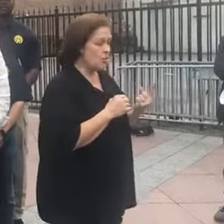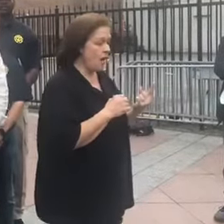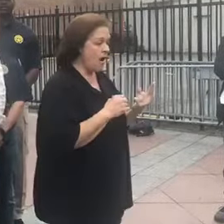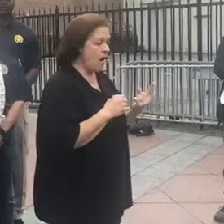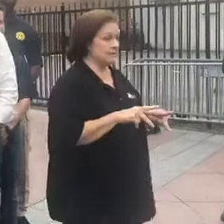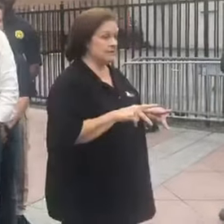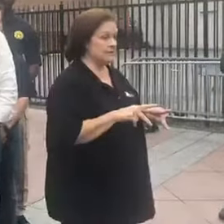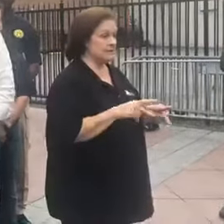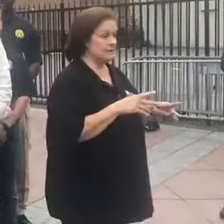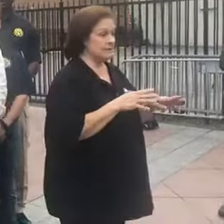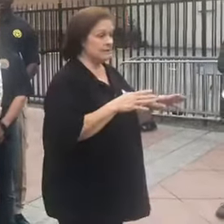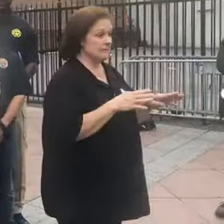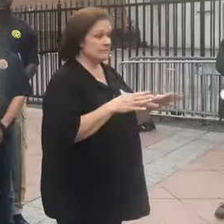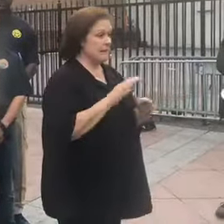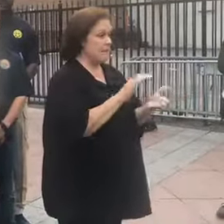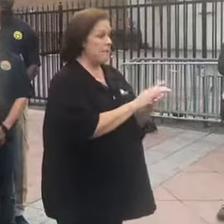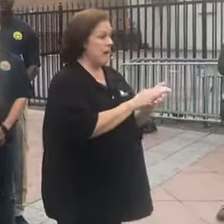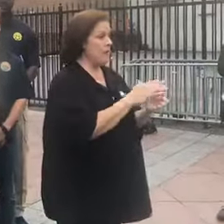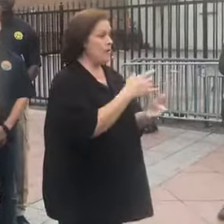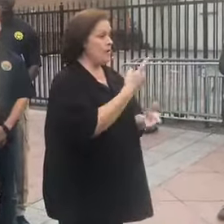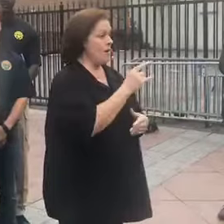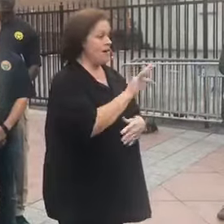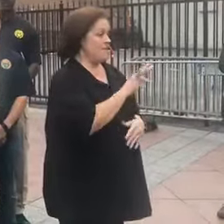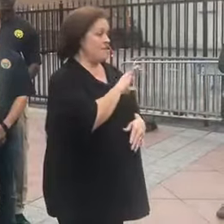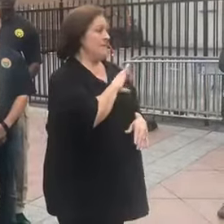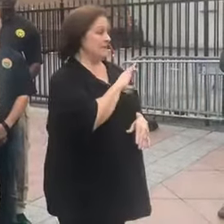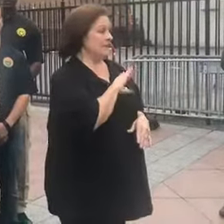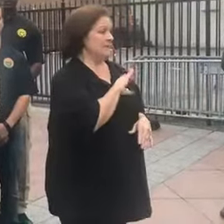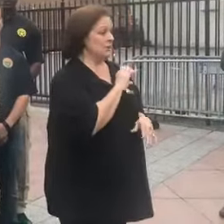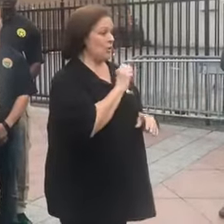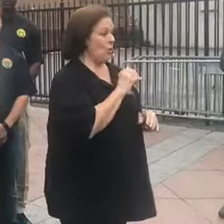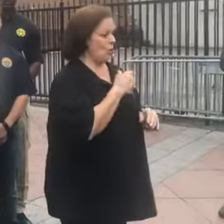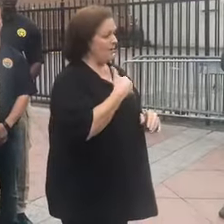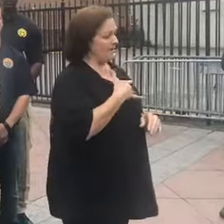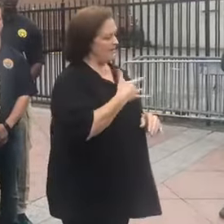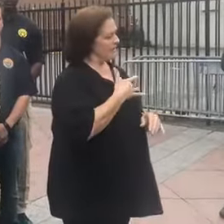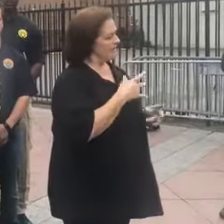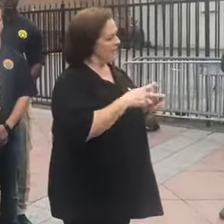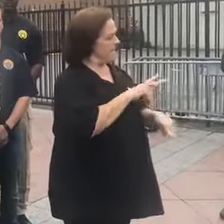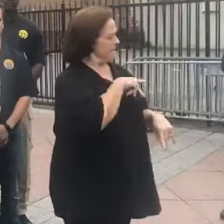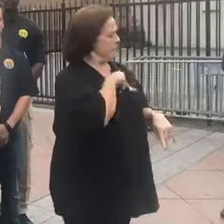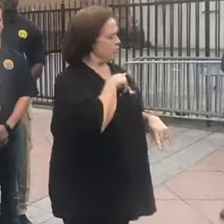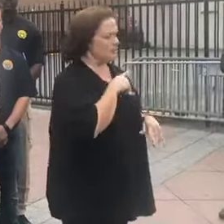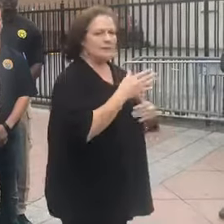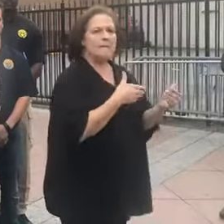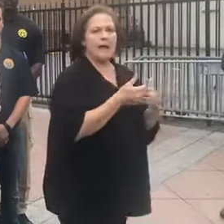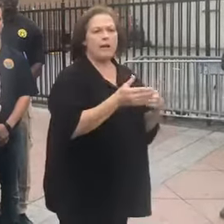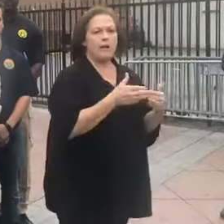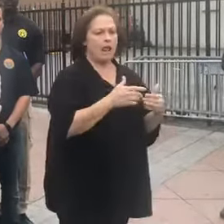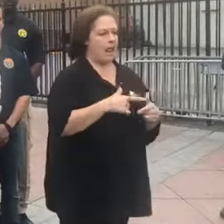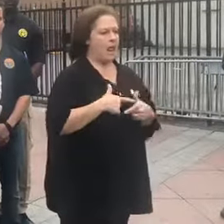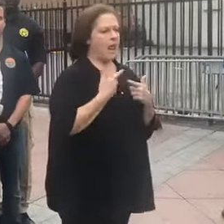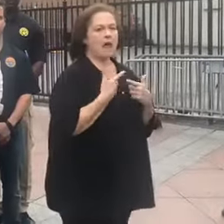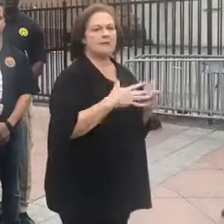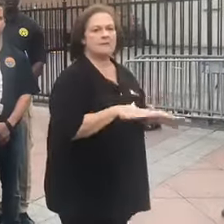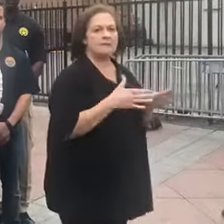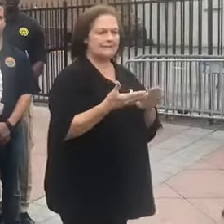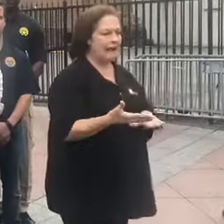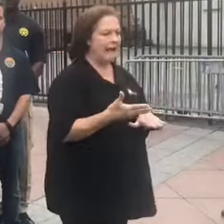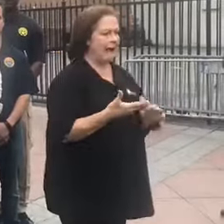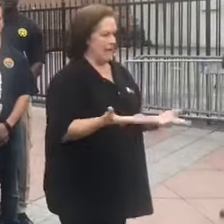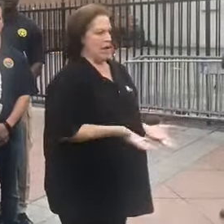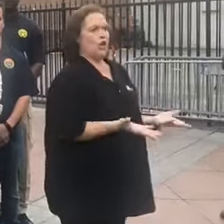personal. City of New Orleans, and not only that, we have had lives lost right here in our